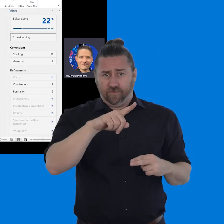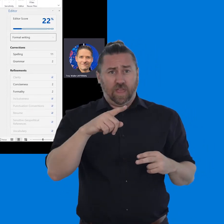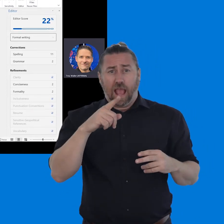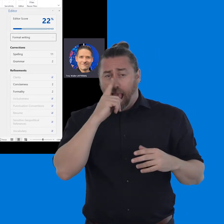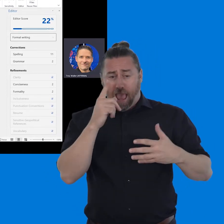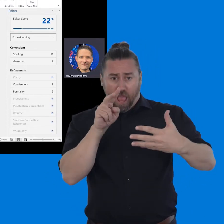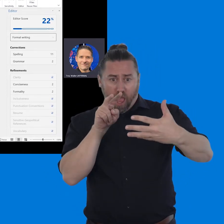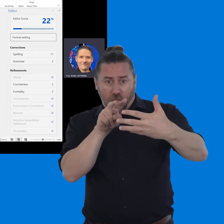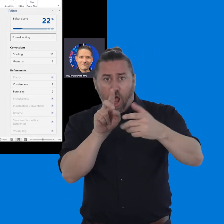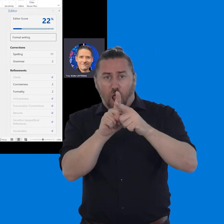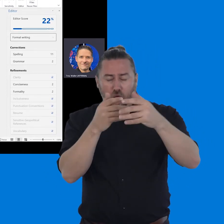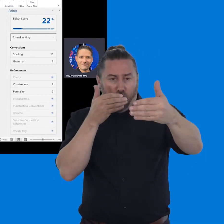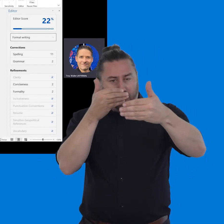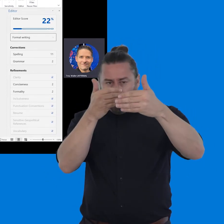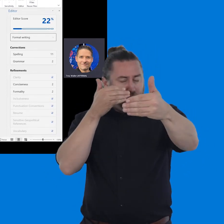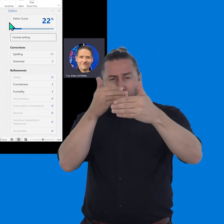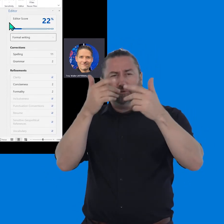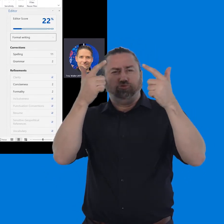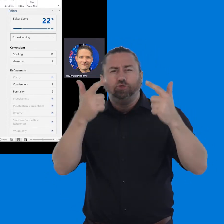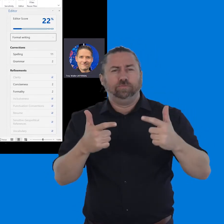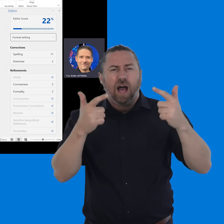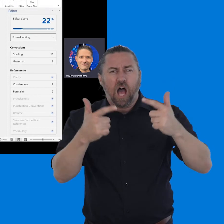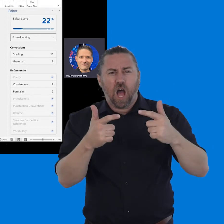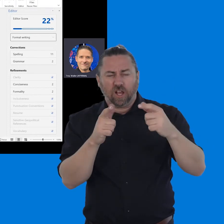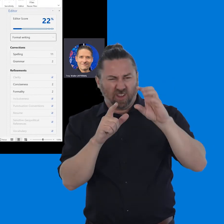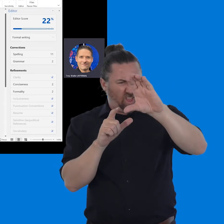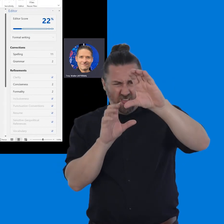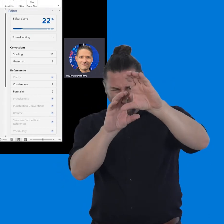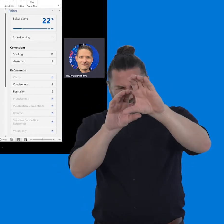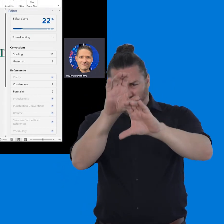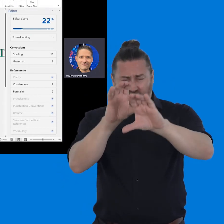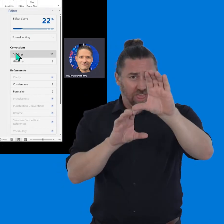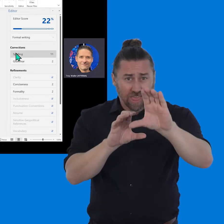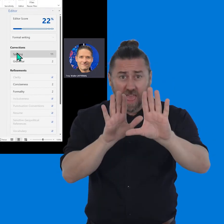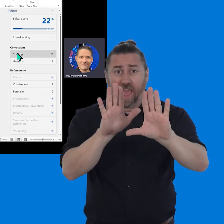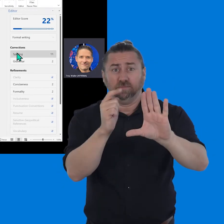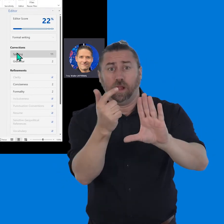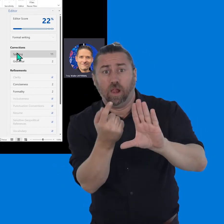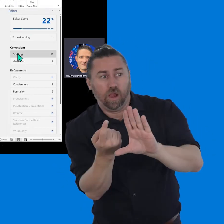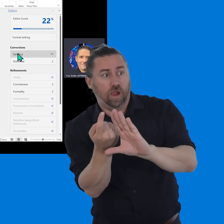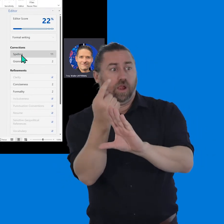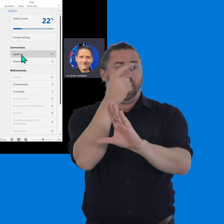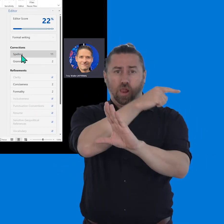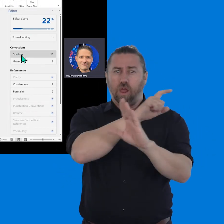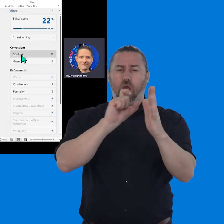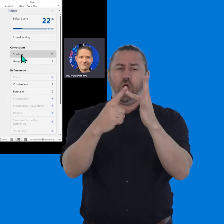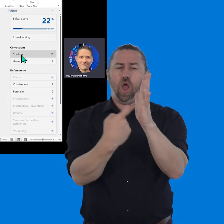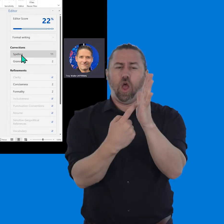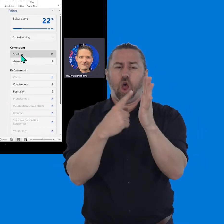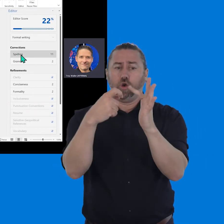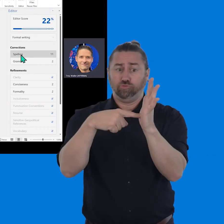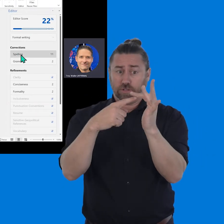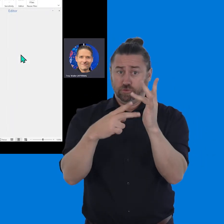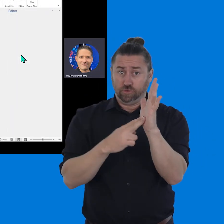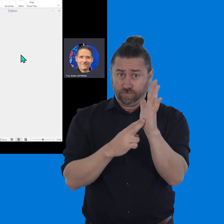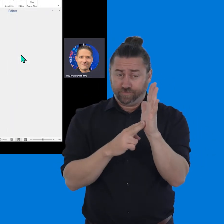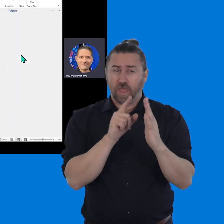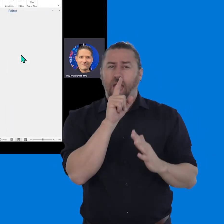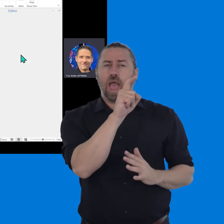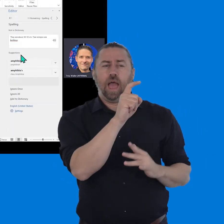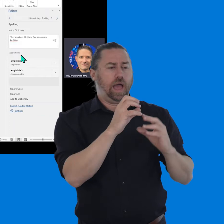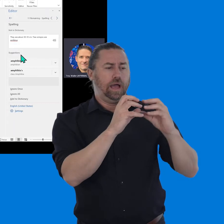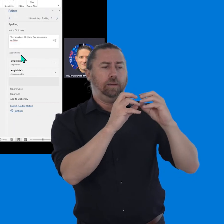on the page at that moment. All right, so what we're going to do instead is we're going to come over here to corrections, and I'm going to click on